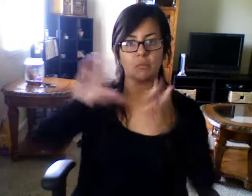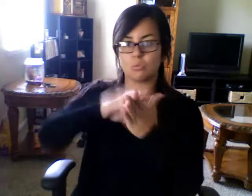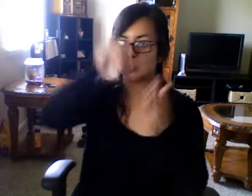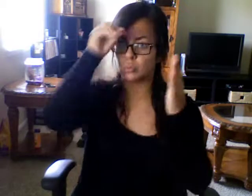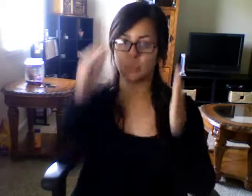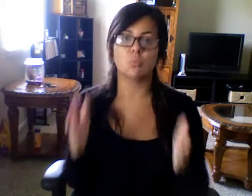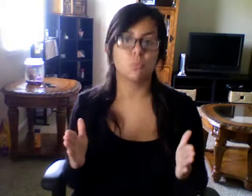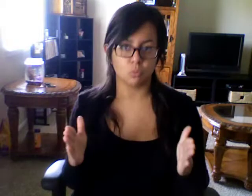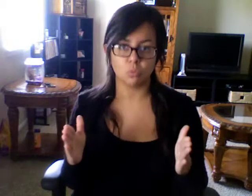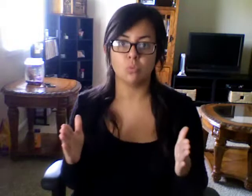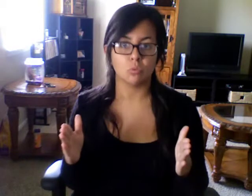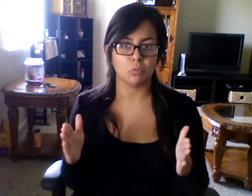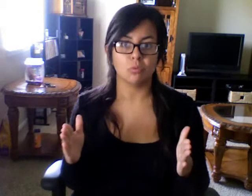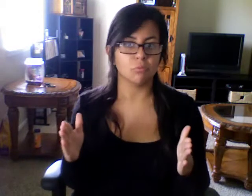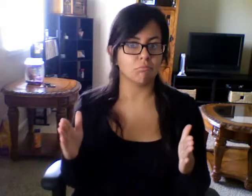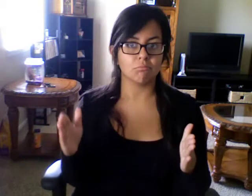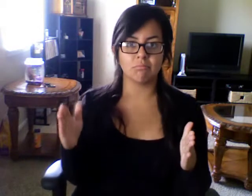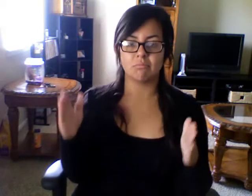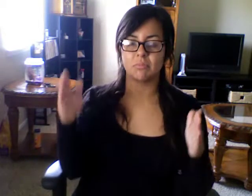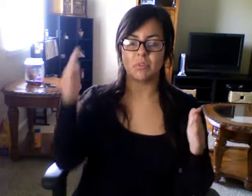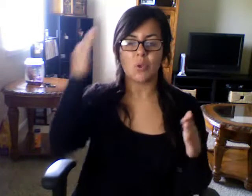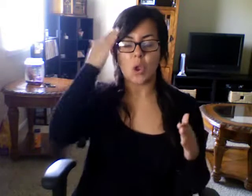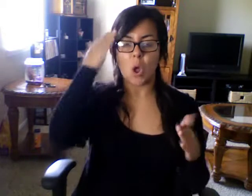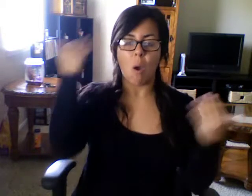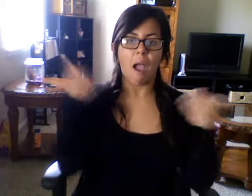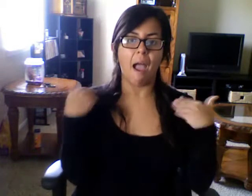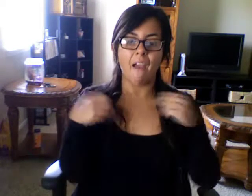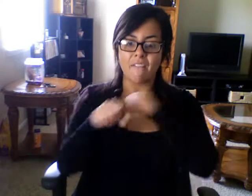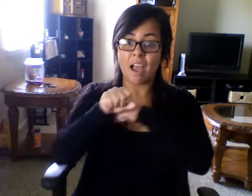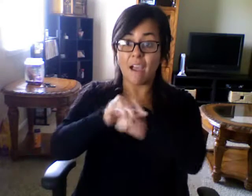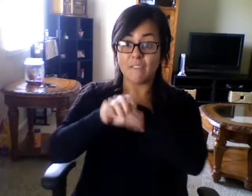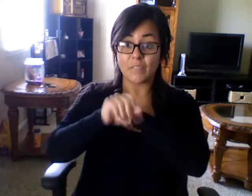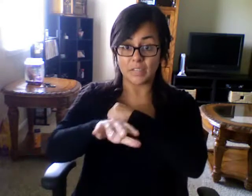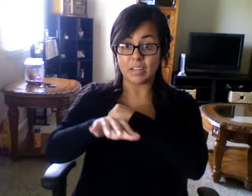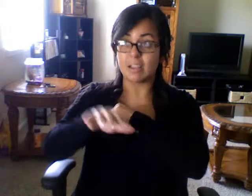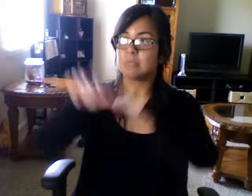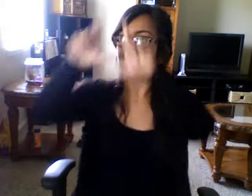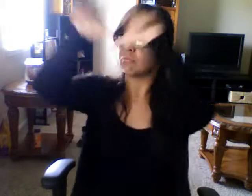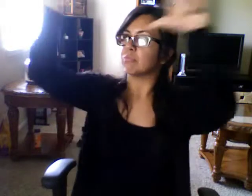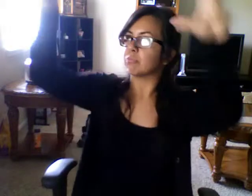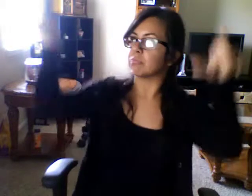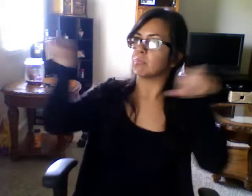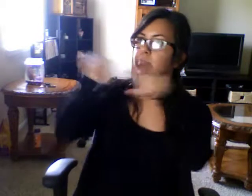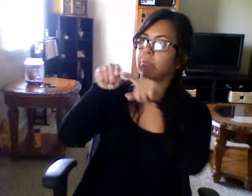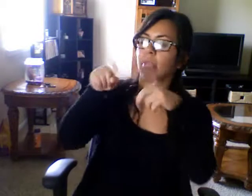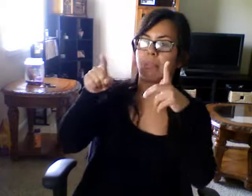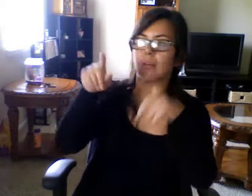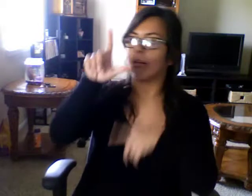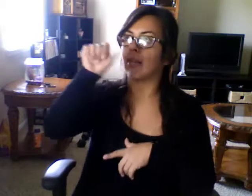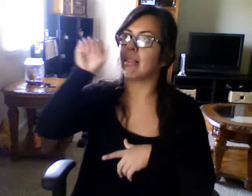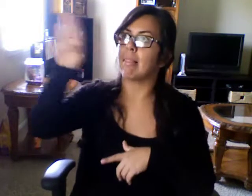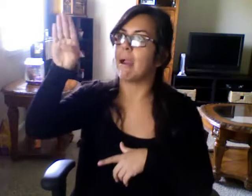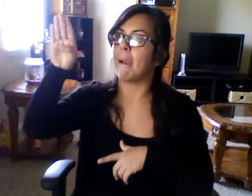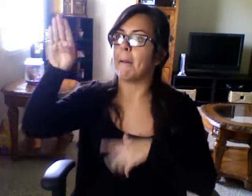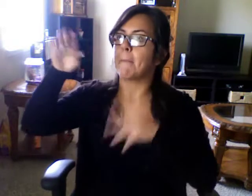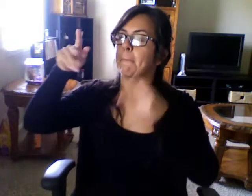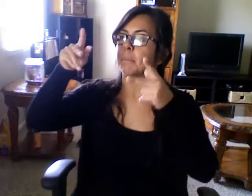say lab space available. And it's fair to say that in these 10 years, we've witnessed absolutely the start